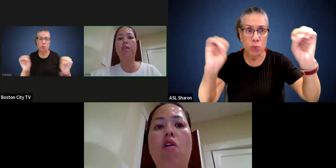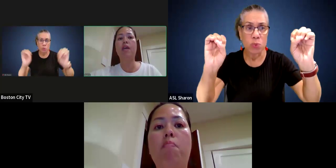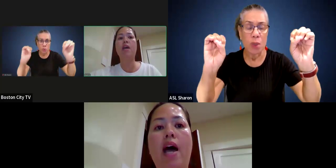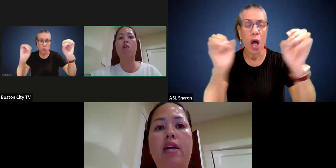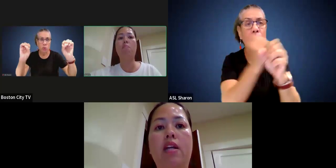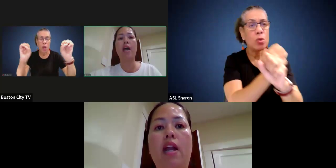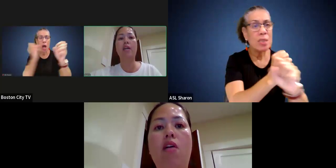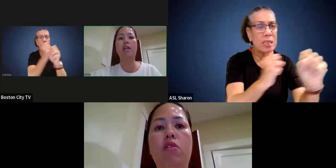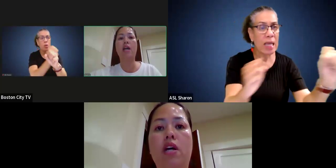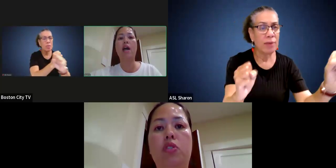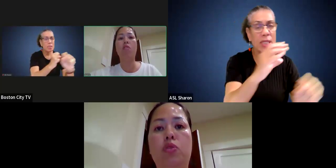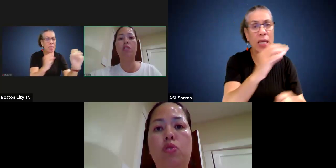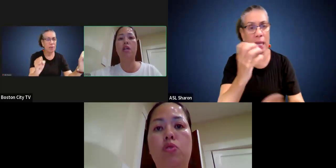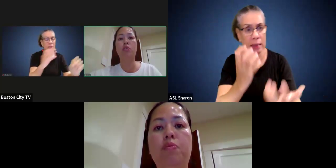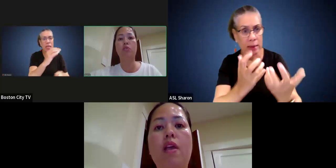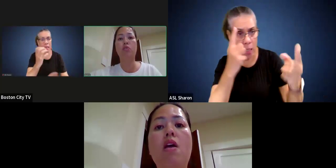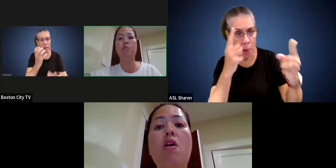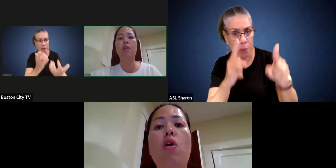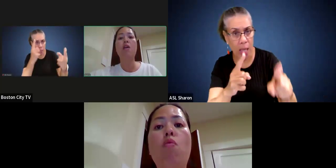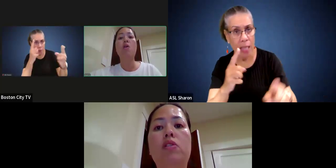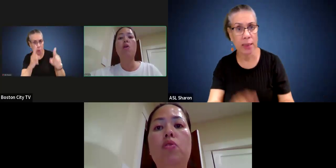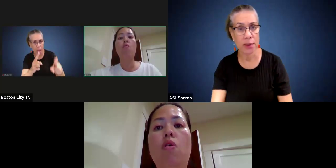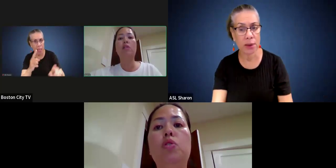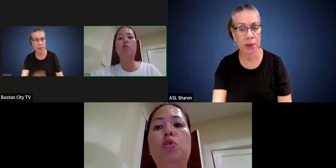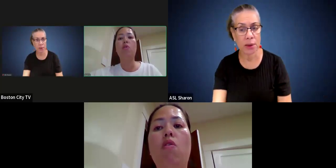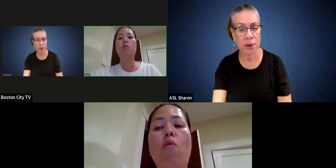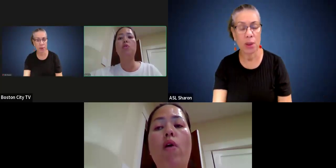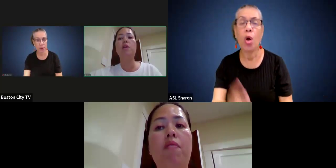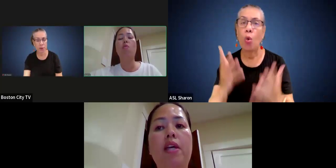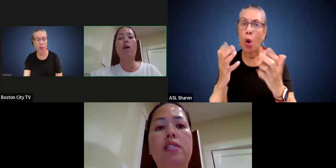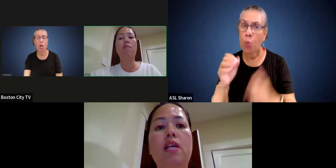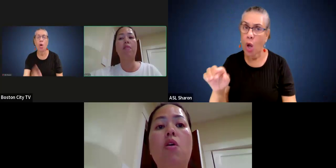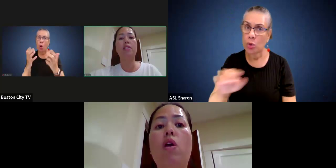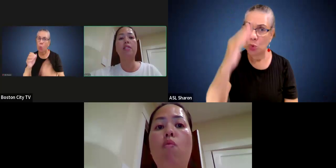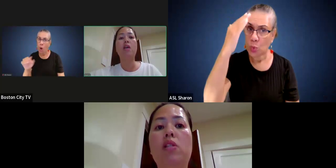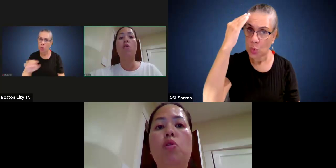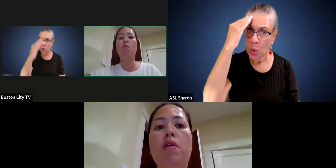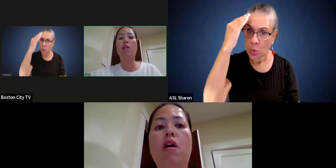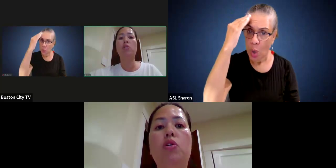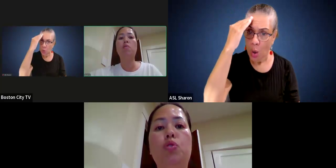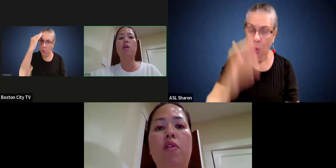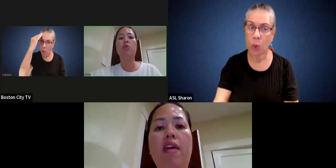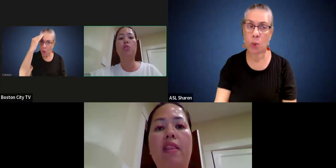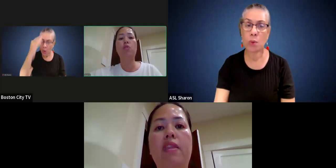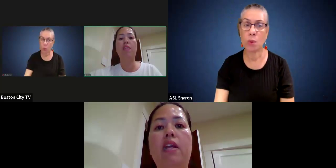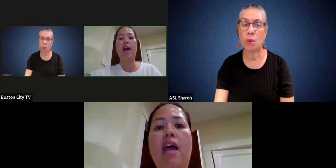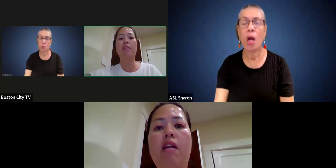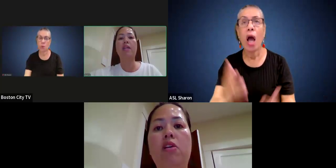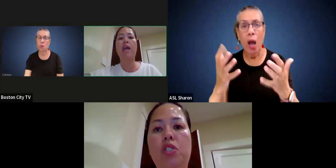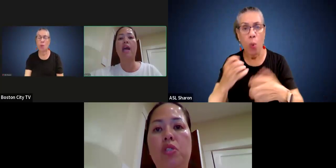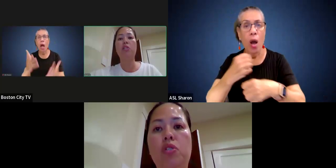safety and compliance at our child's school. We want you all to be aware of this. We want to be assured that